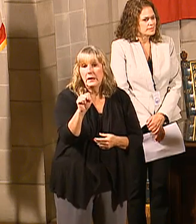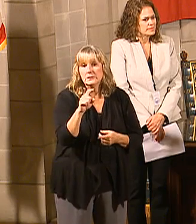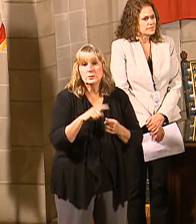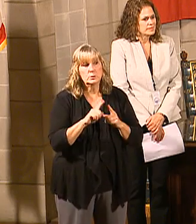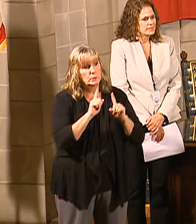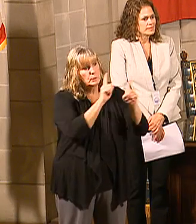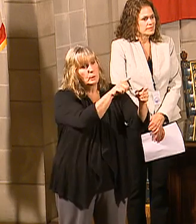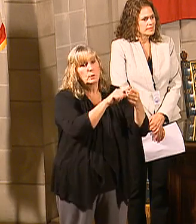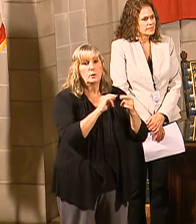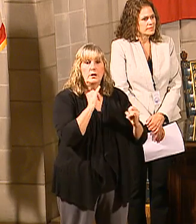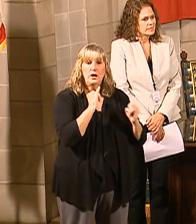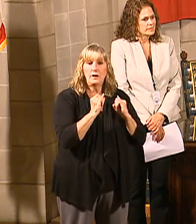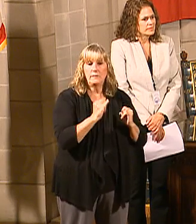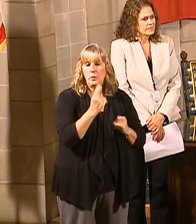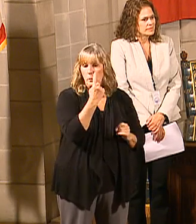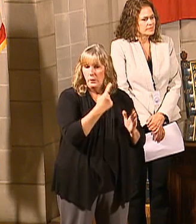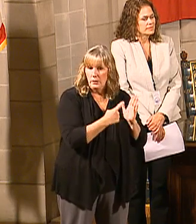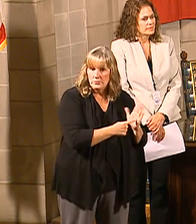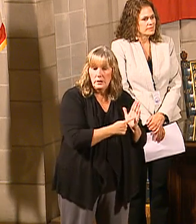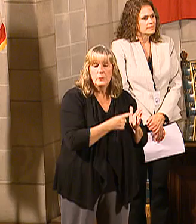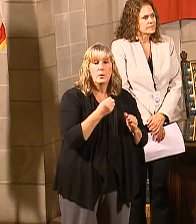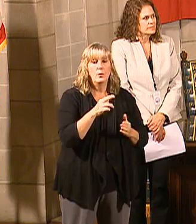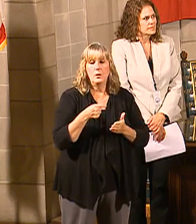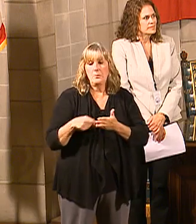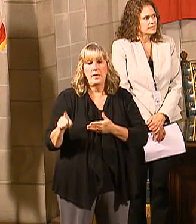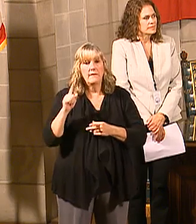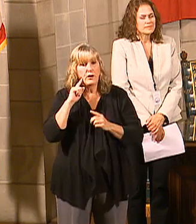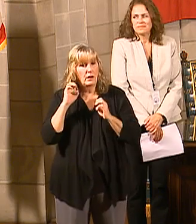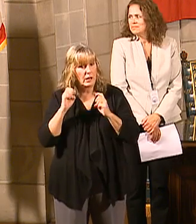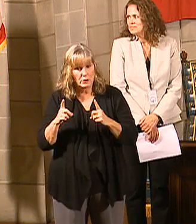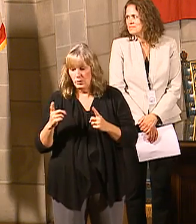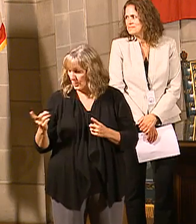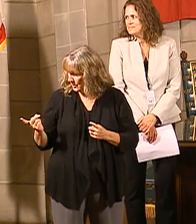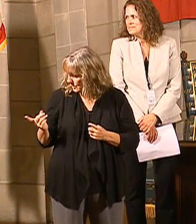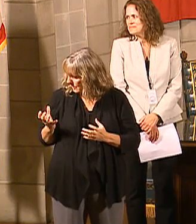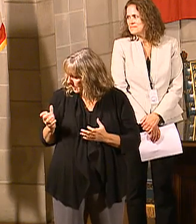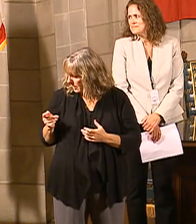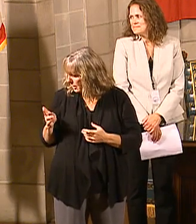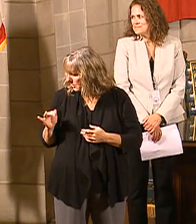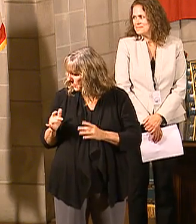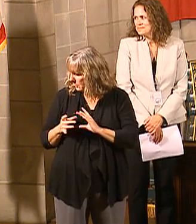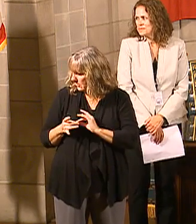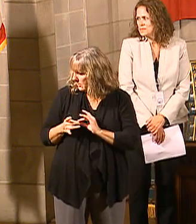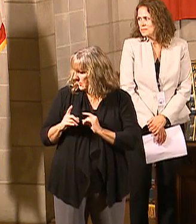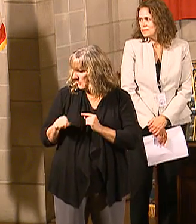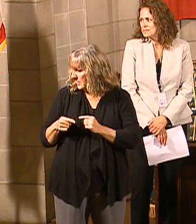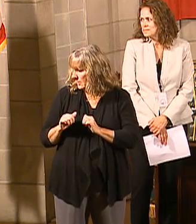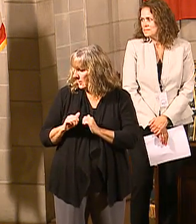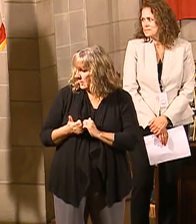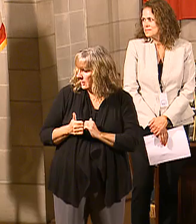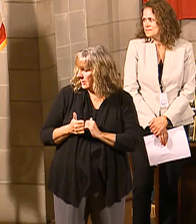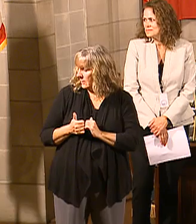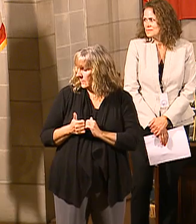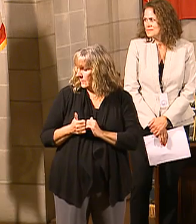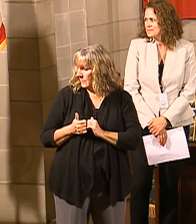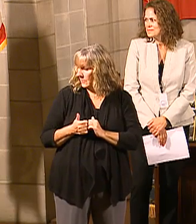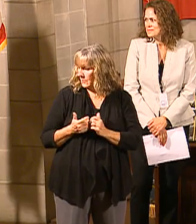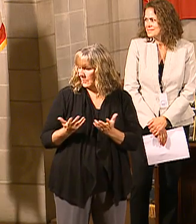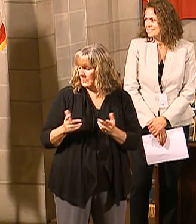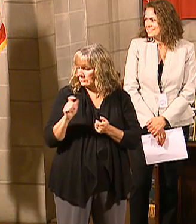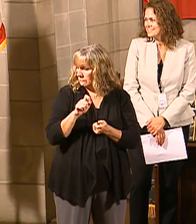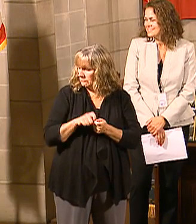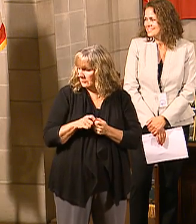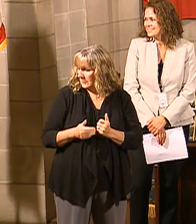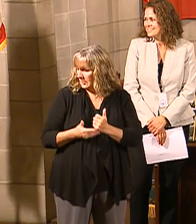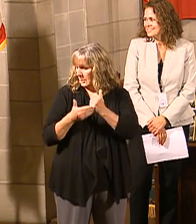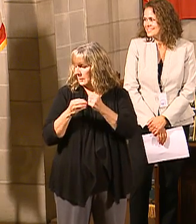interview was one example, or paying for the education. I don't know, April, would you want to come up and just say a few words about how, what specifically